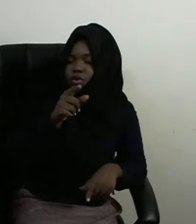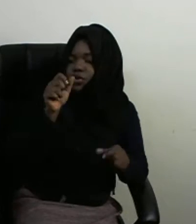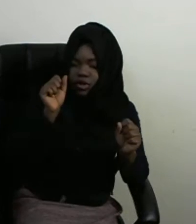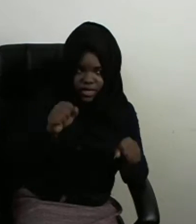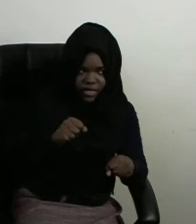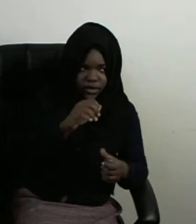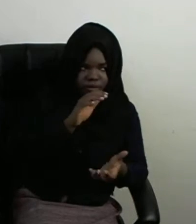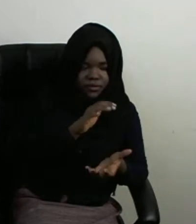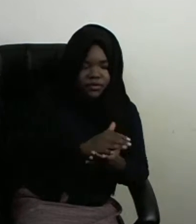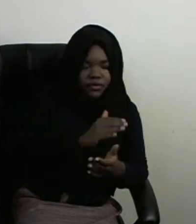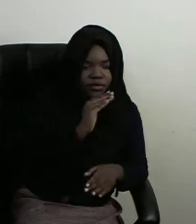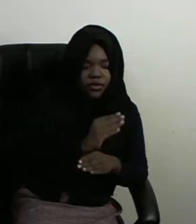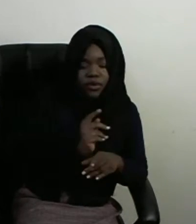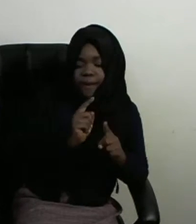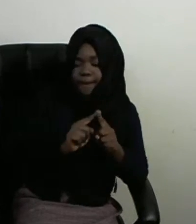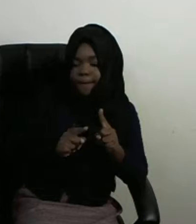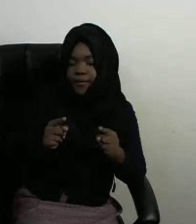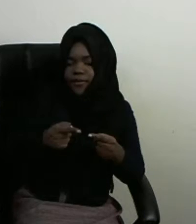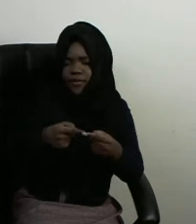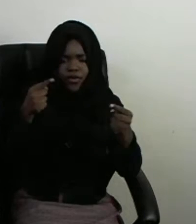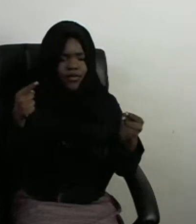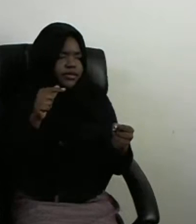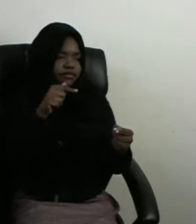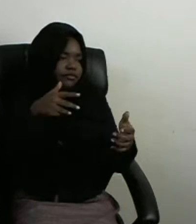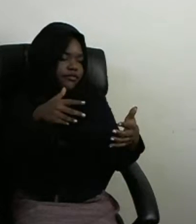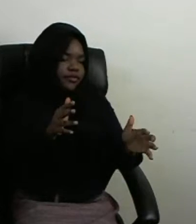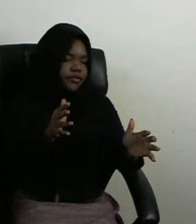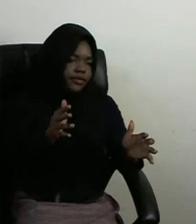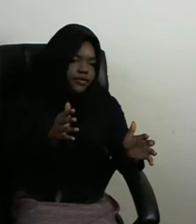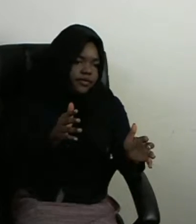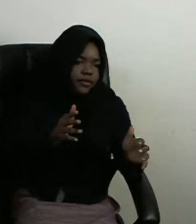marry the daughter. But the opposite is not allowed.